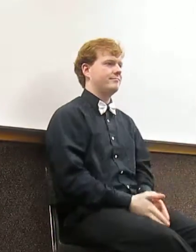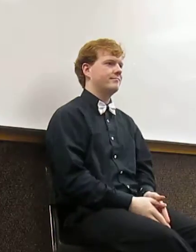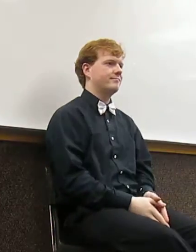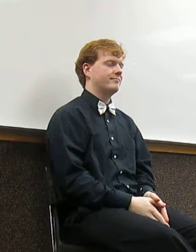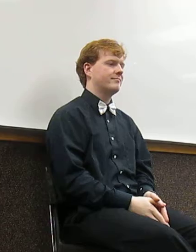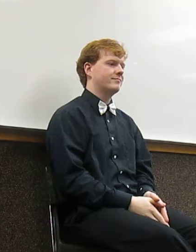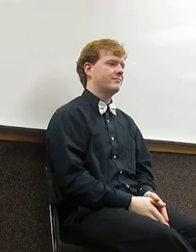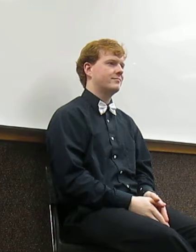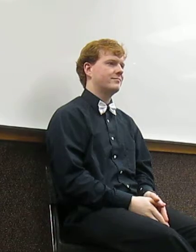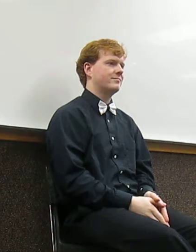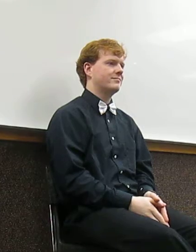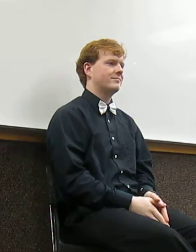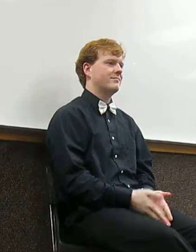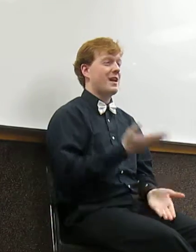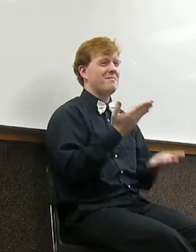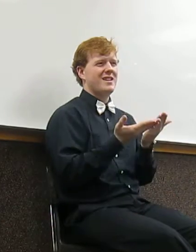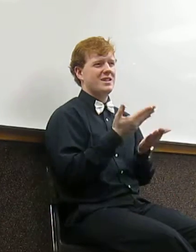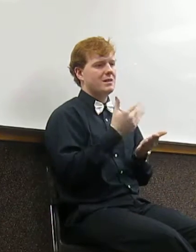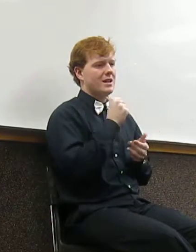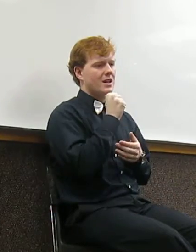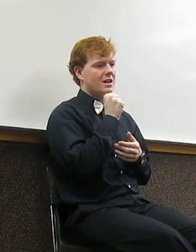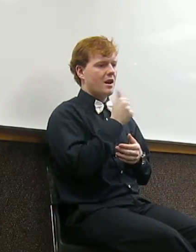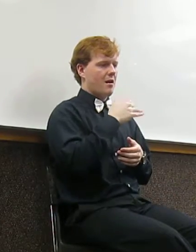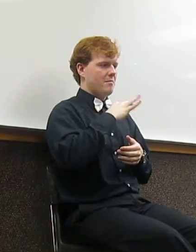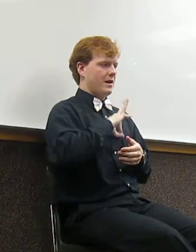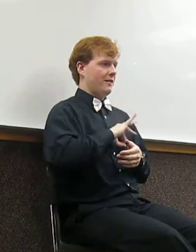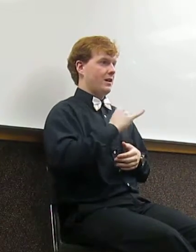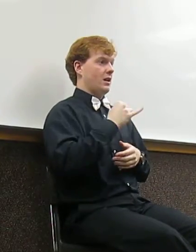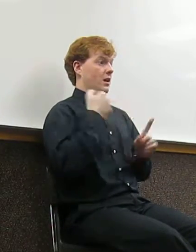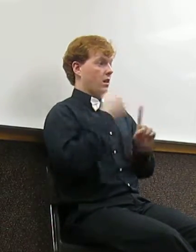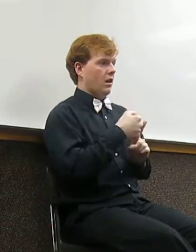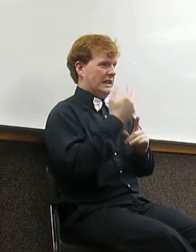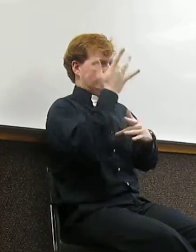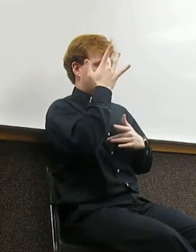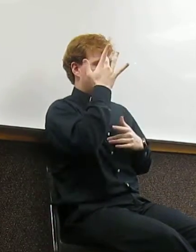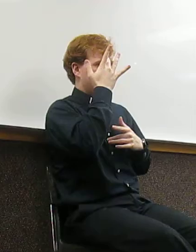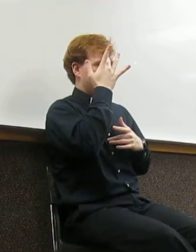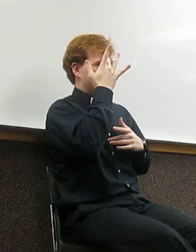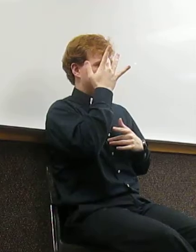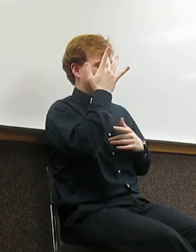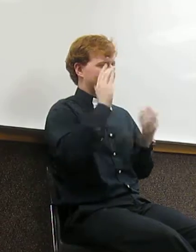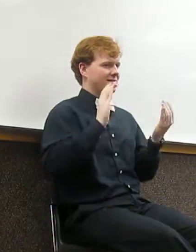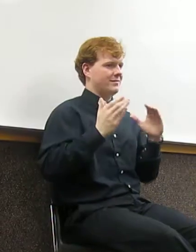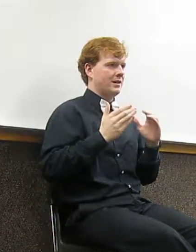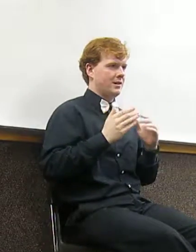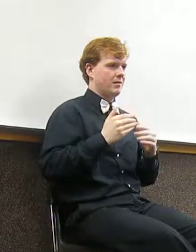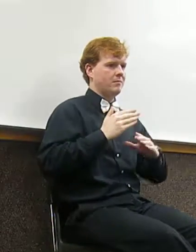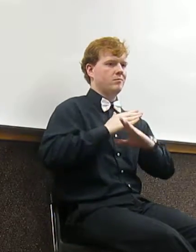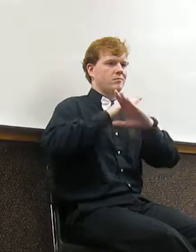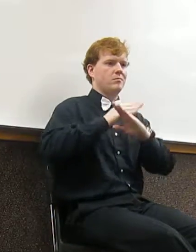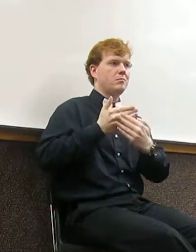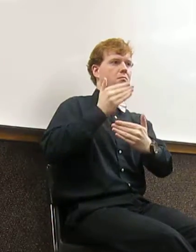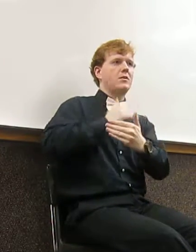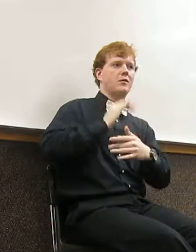not so much when you are sick, but even before you're sick. Like you can have lots of vitamin C and have your immune system be